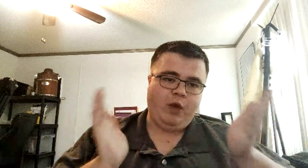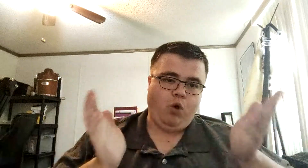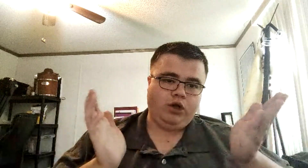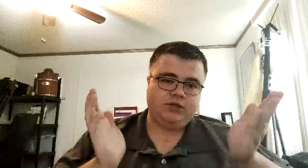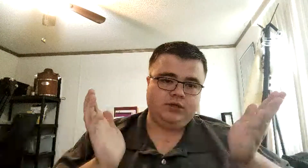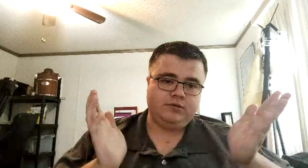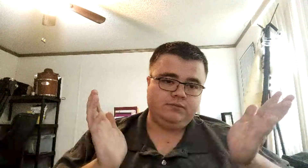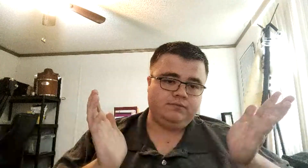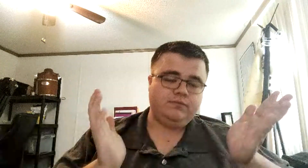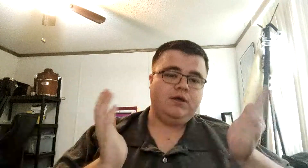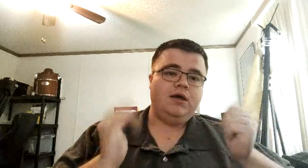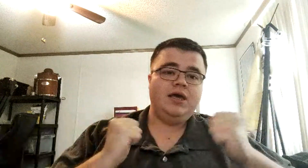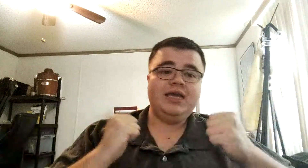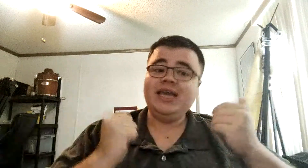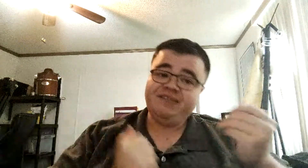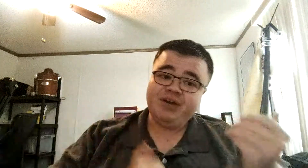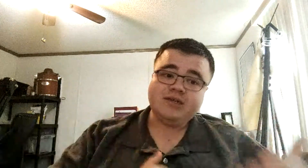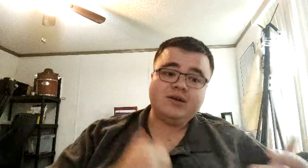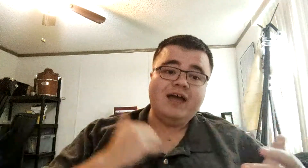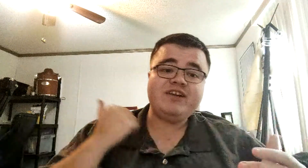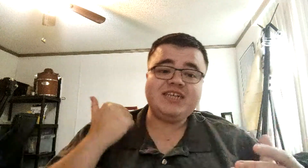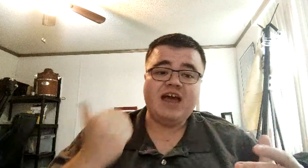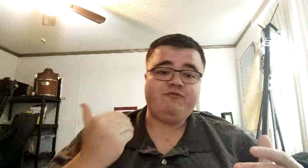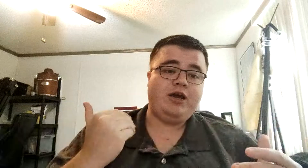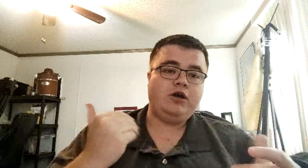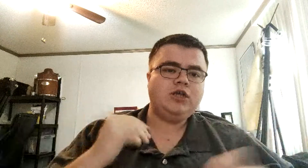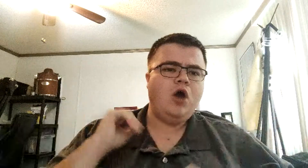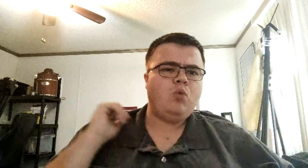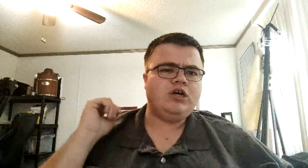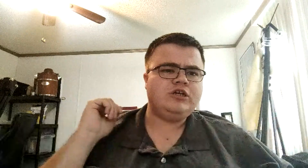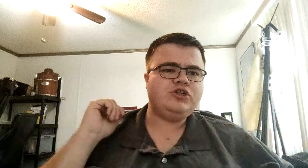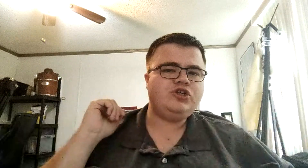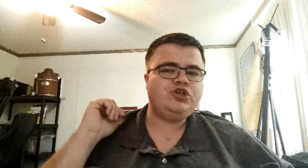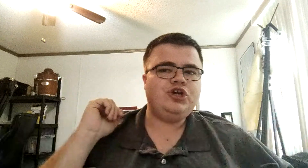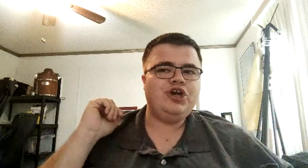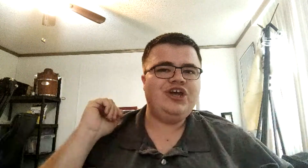want. Even deaf marriage,